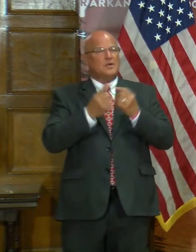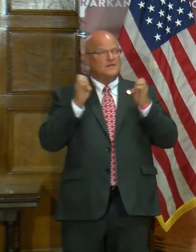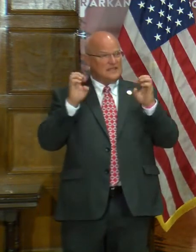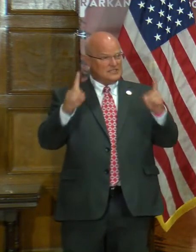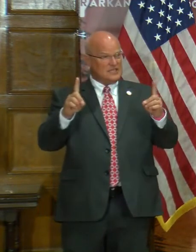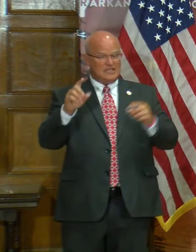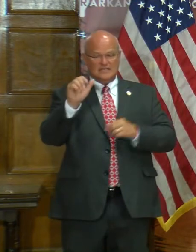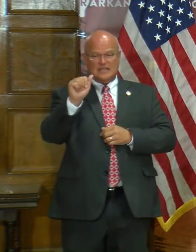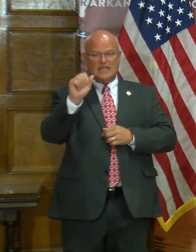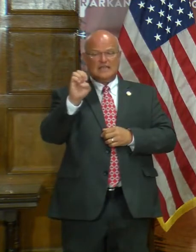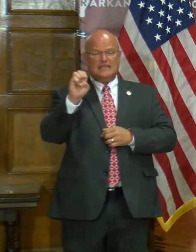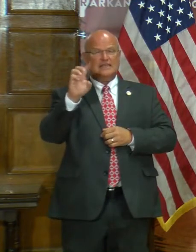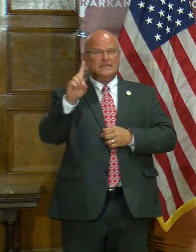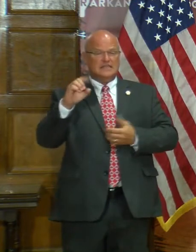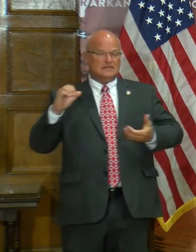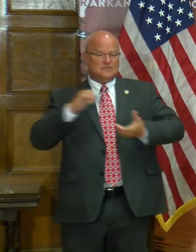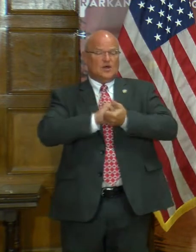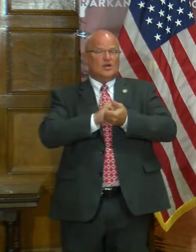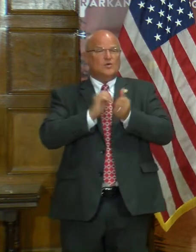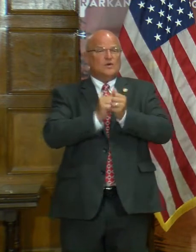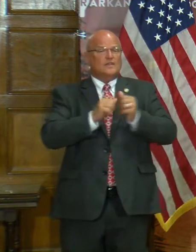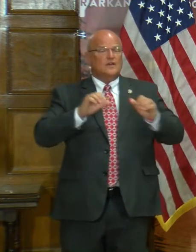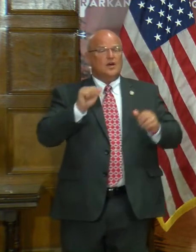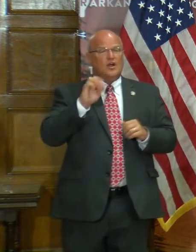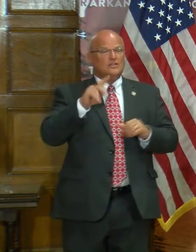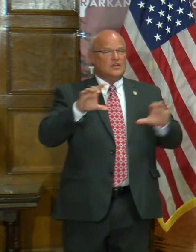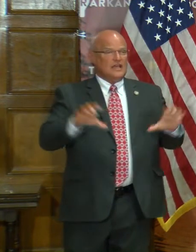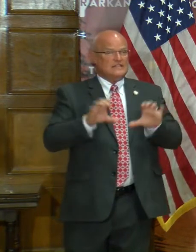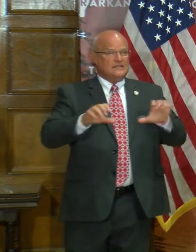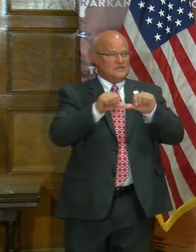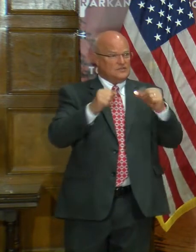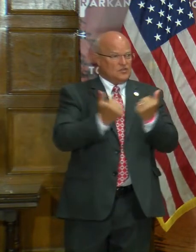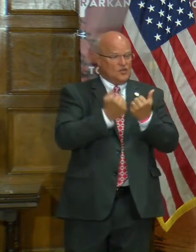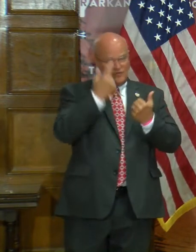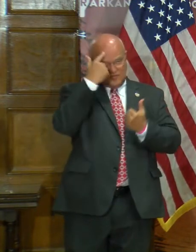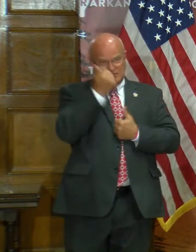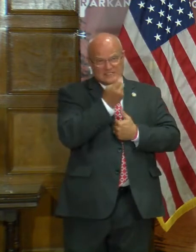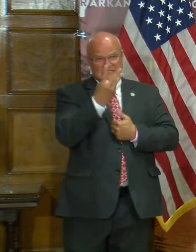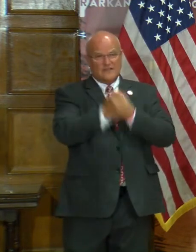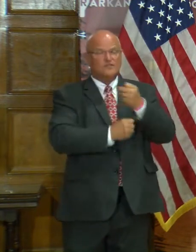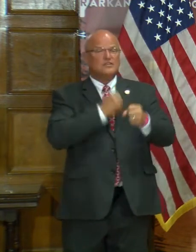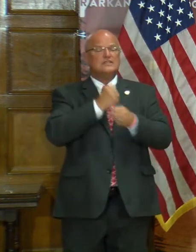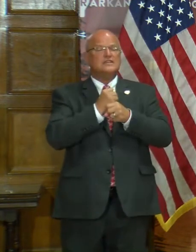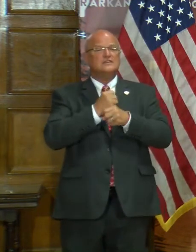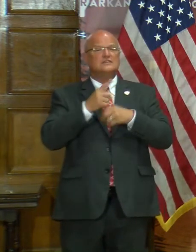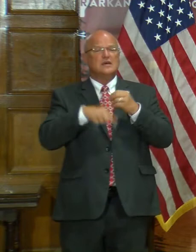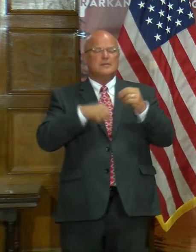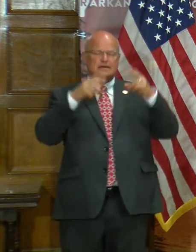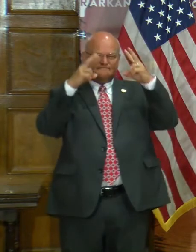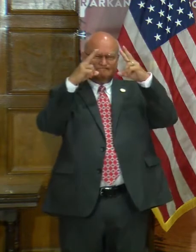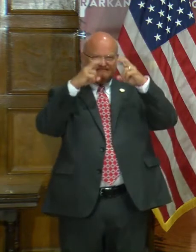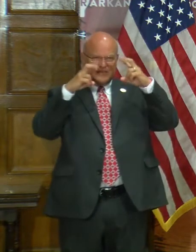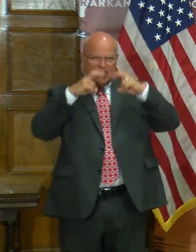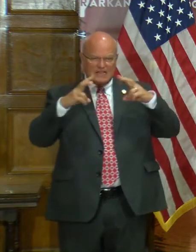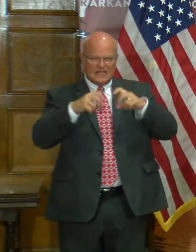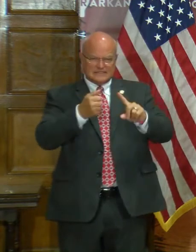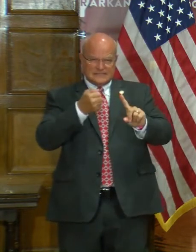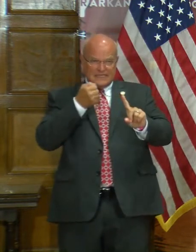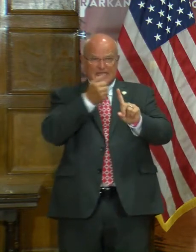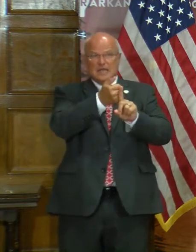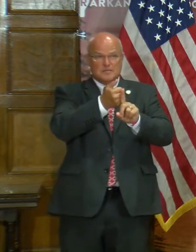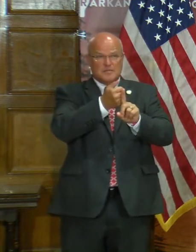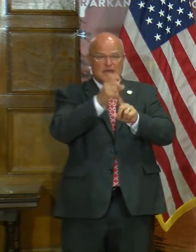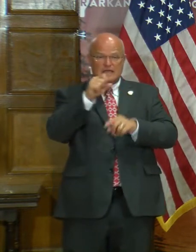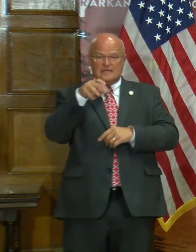Education has partnered with the Arkansas Activities Association for a number of years now on analyzing the impact